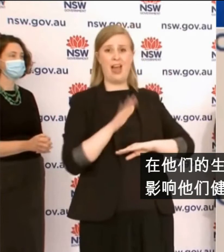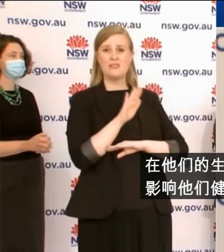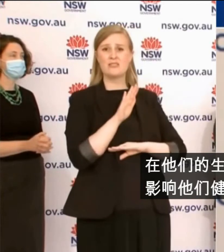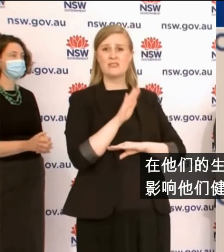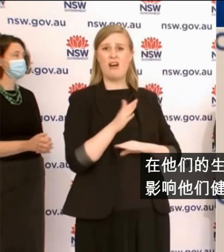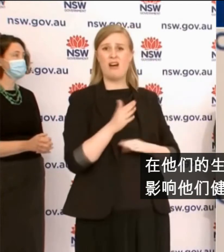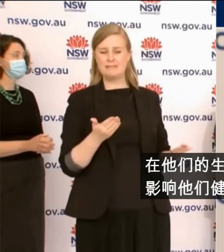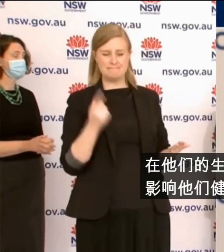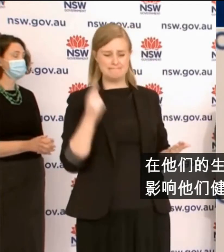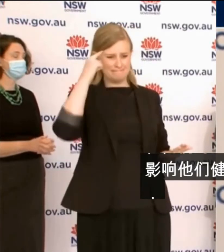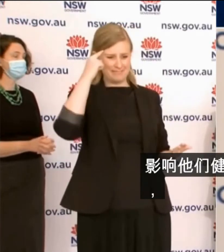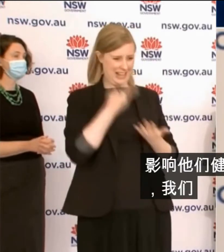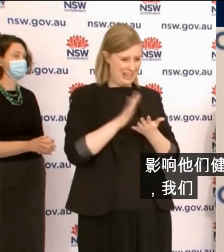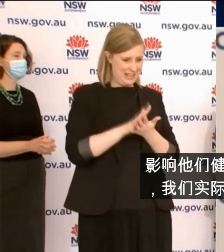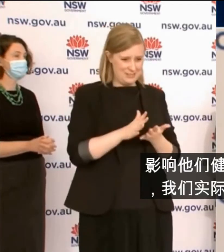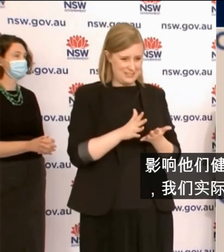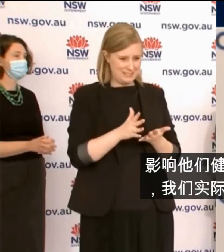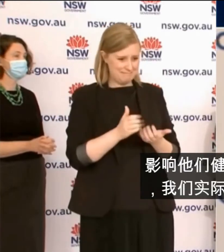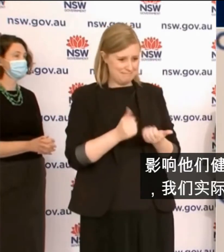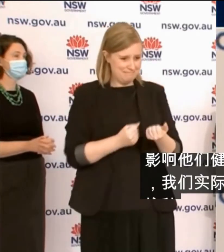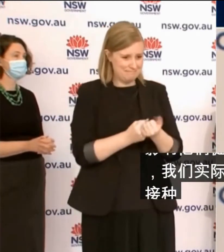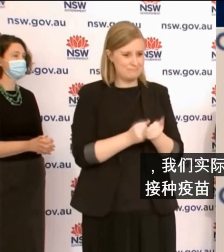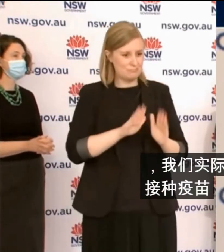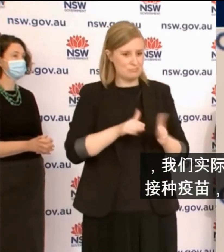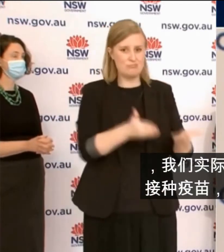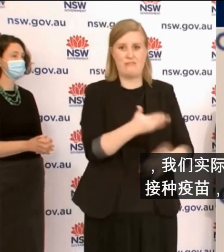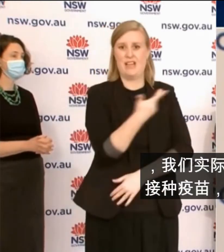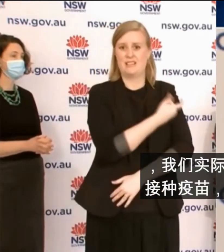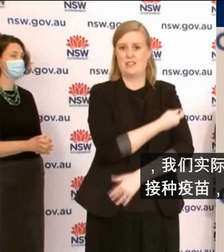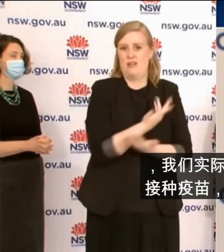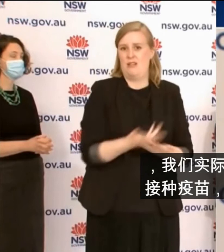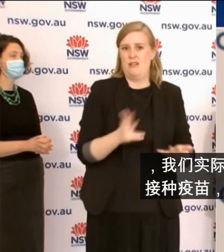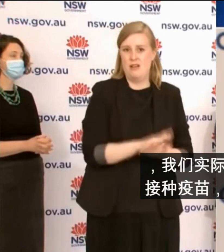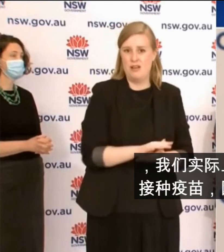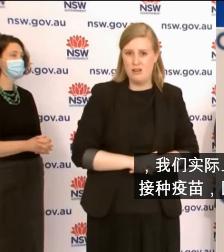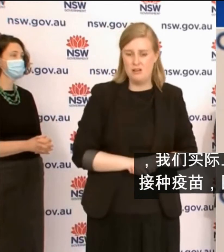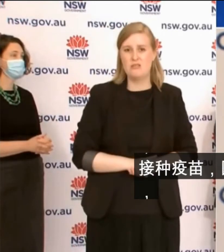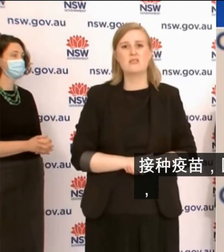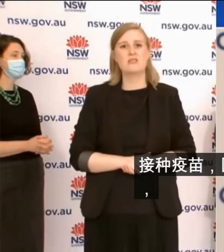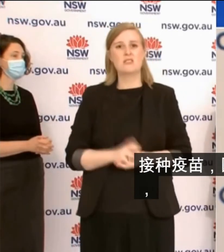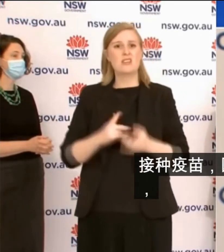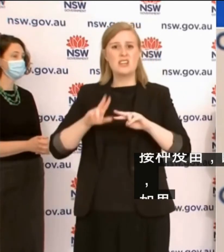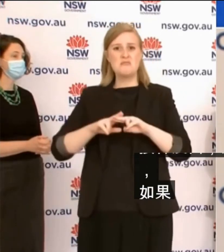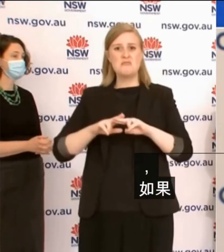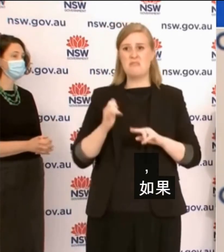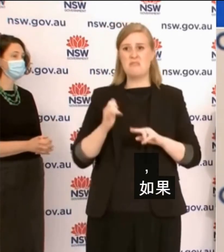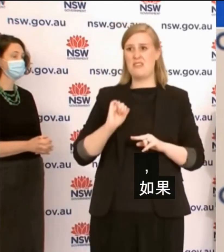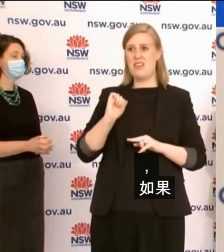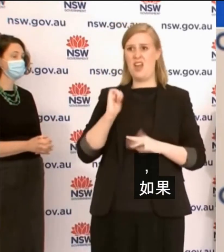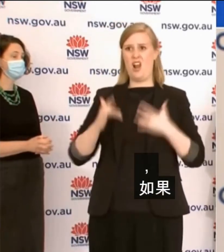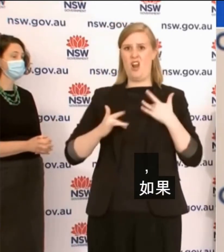well-being, that we actually support them for vaccination. Because I think you can see that if you